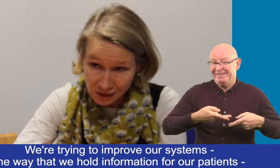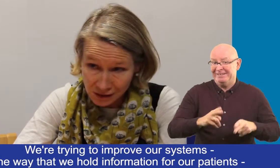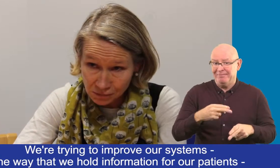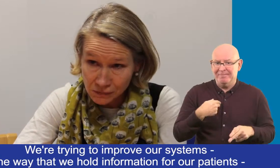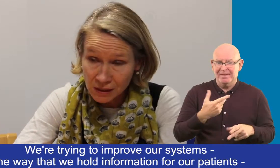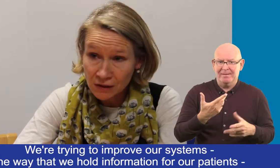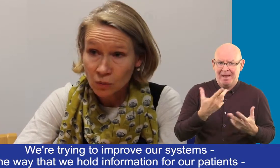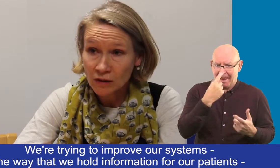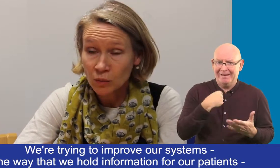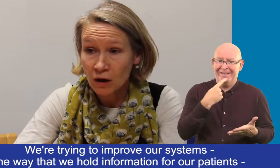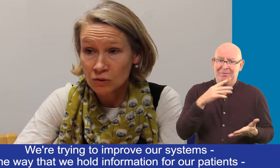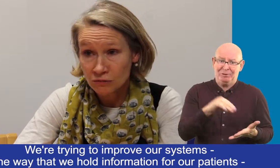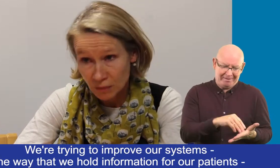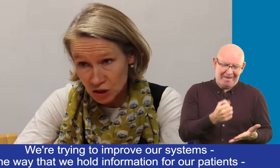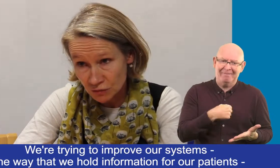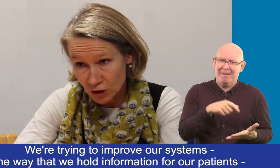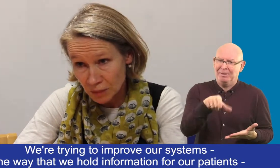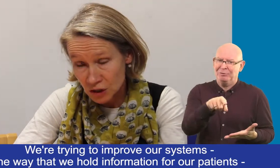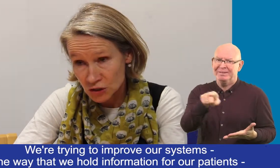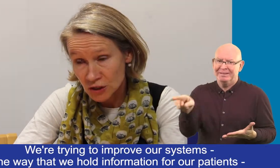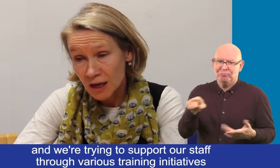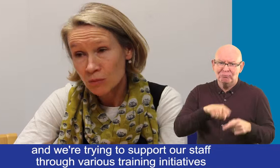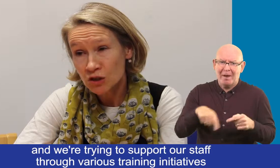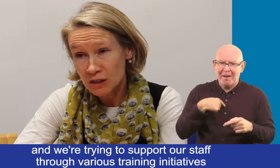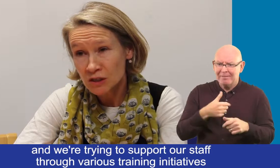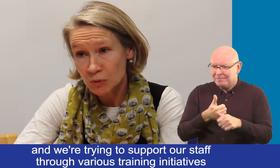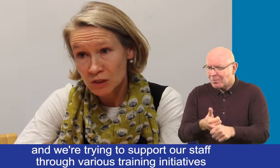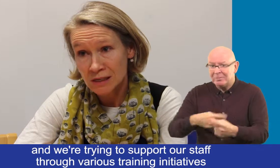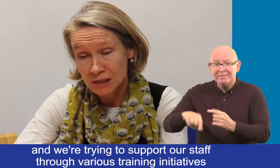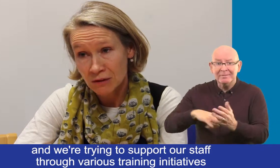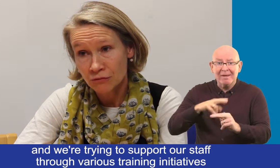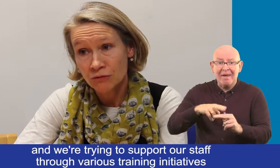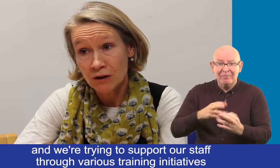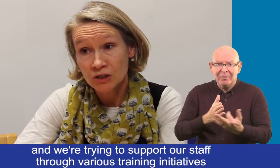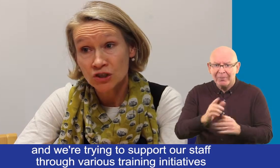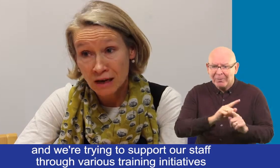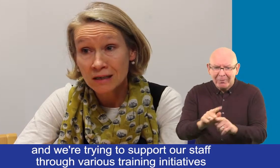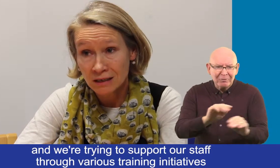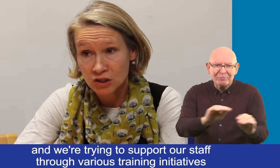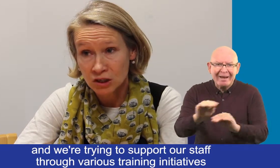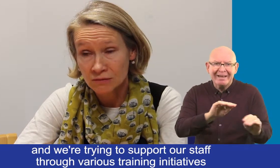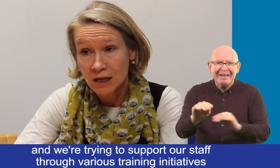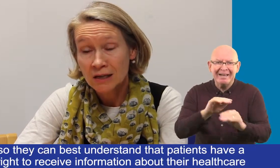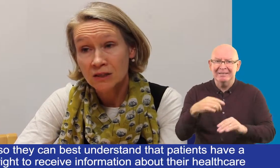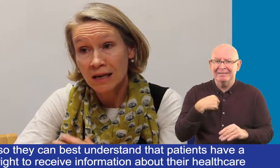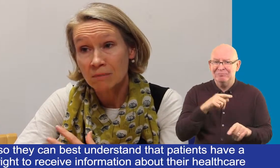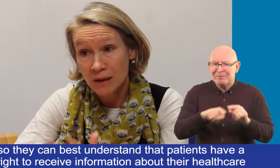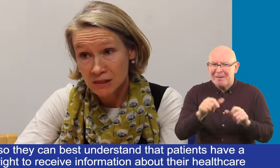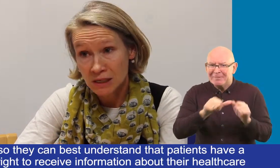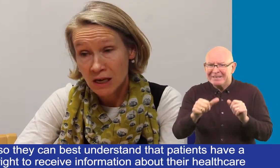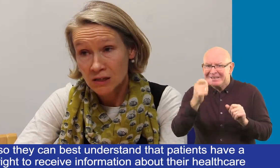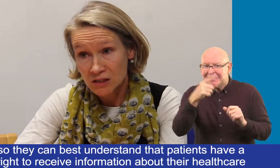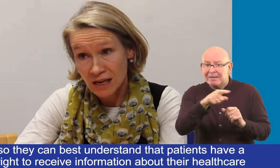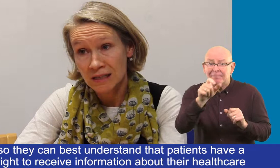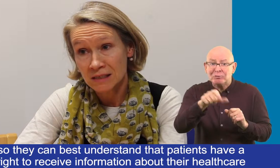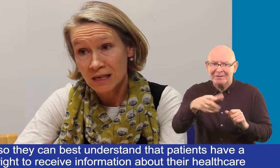our systems, the way that we hold information for our patients, and we're trying to support our staff through various training initiatives so they can